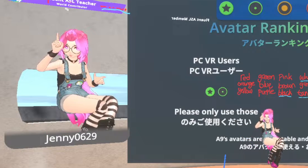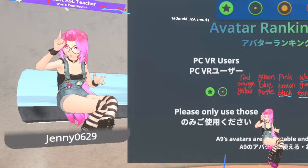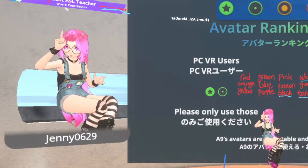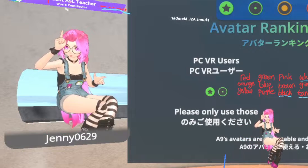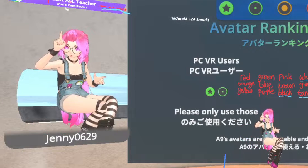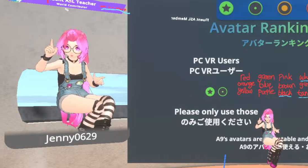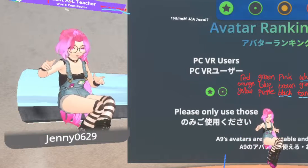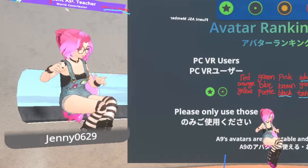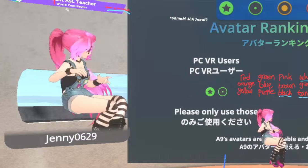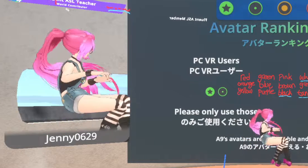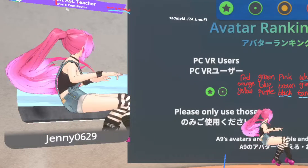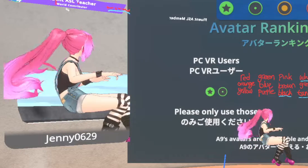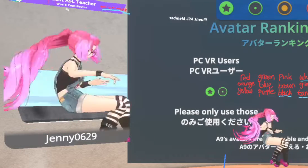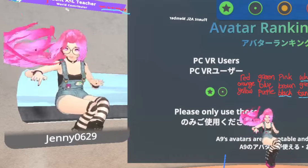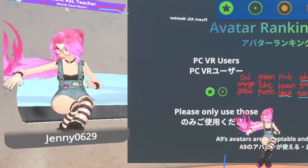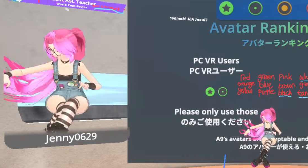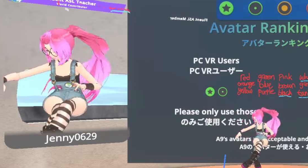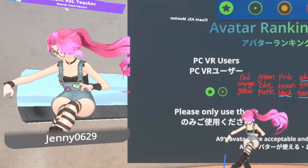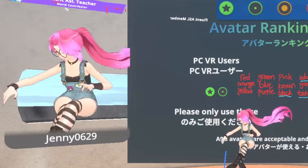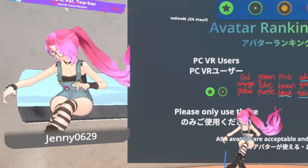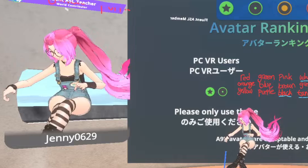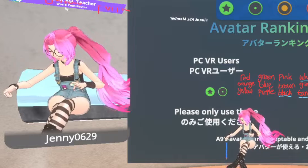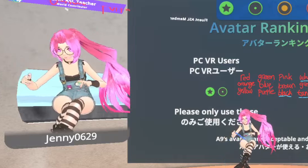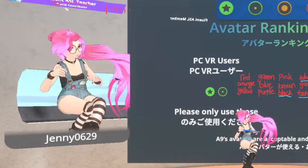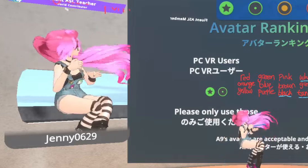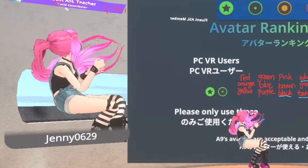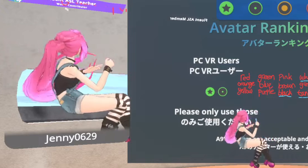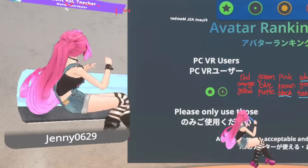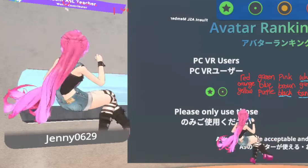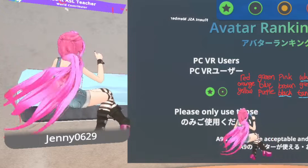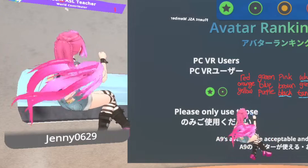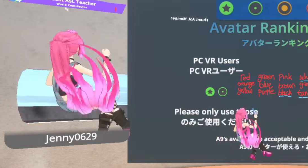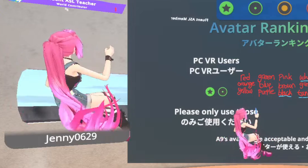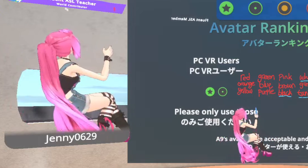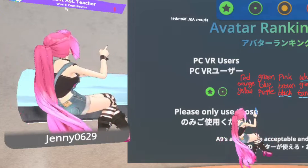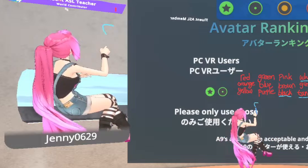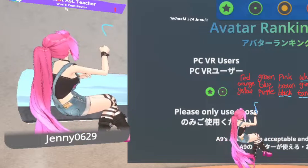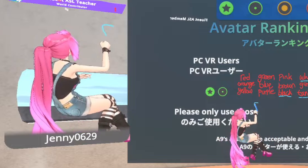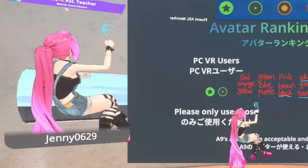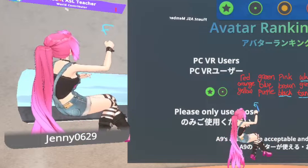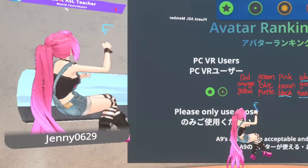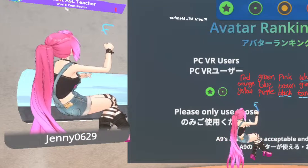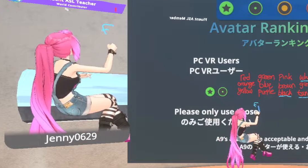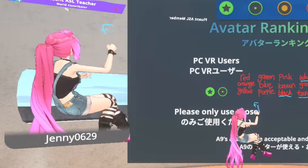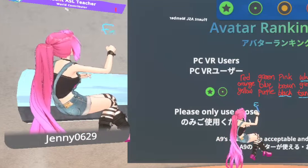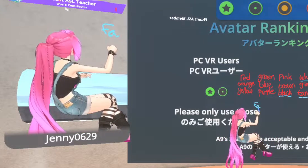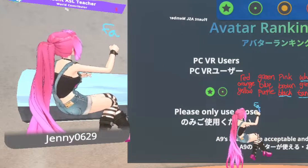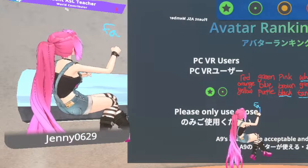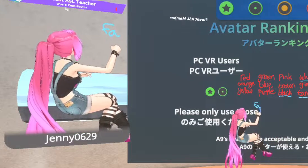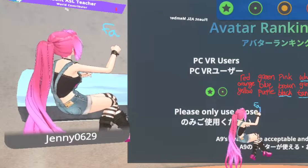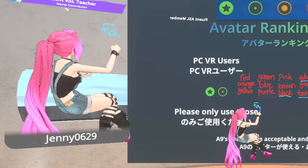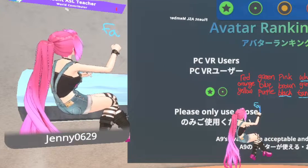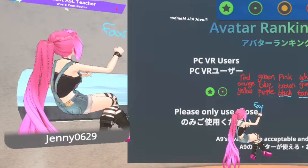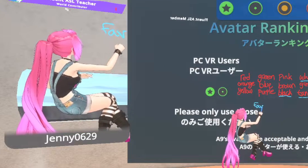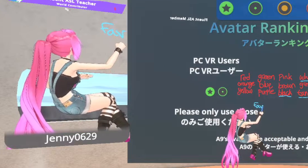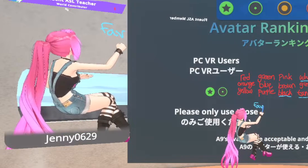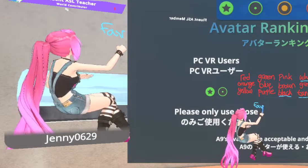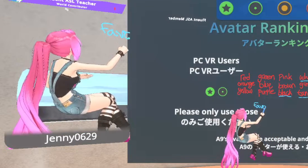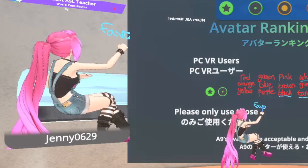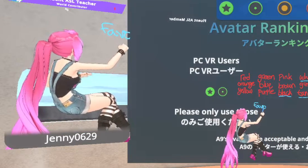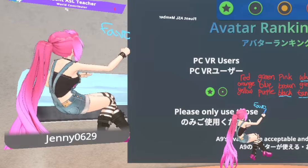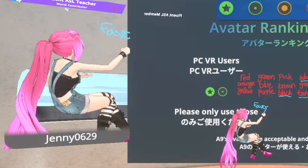asked, how do you say what's your favorite color? That's what you said. I totally did not forget. Fave